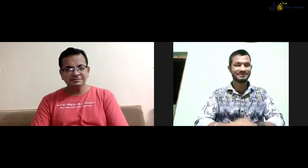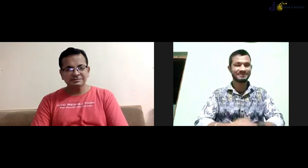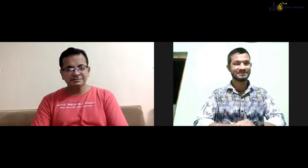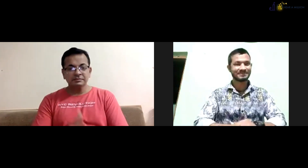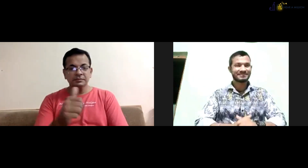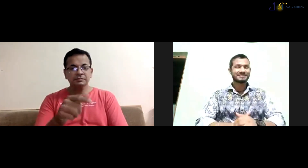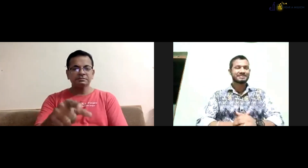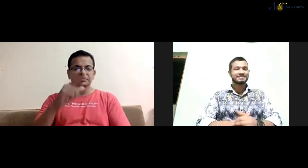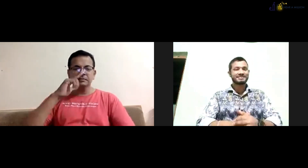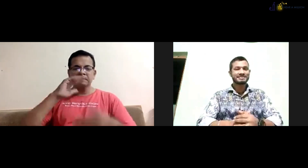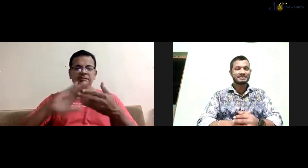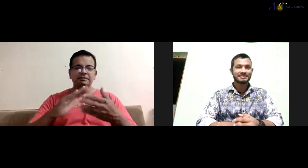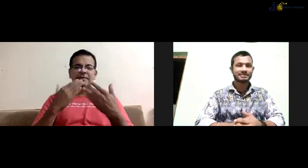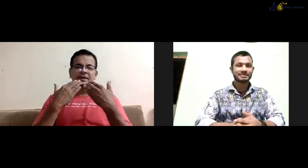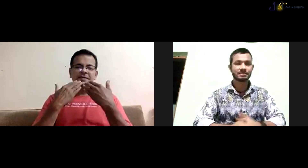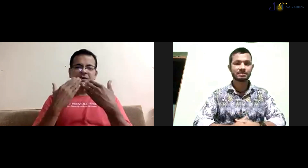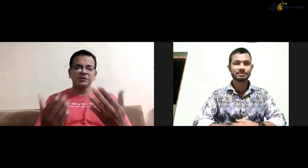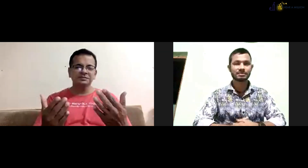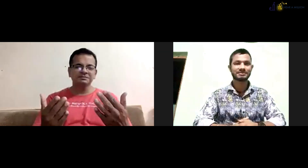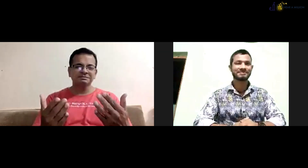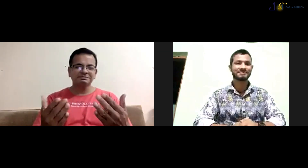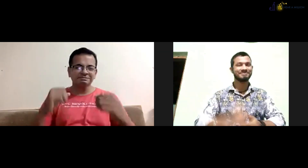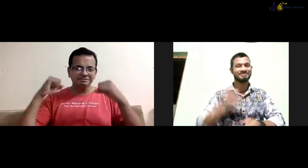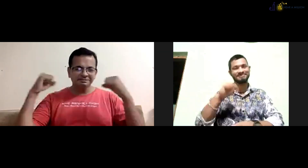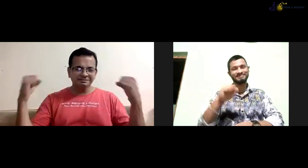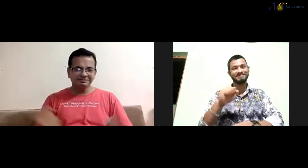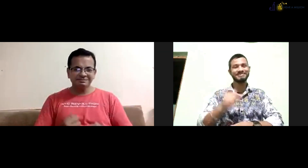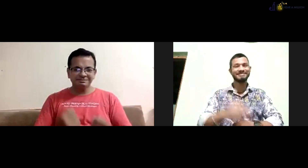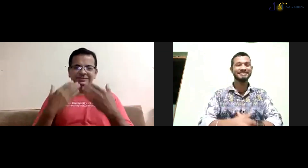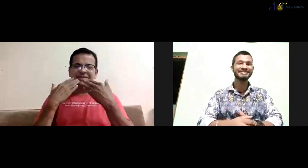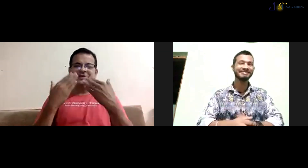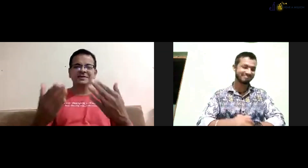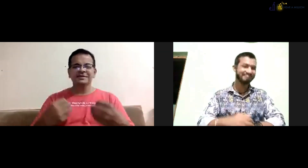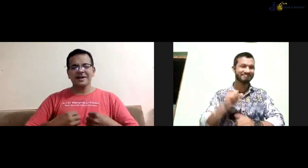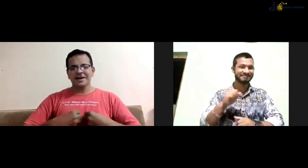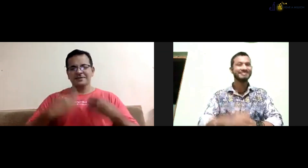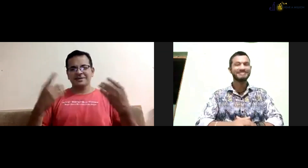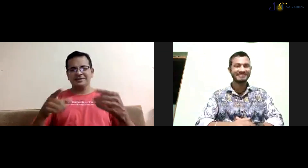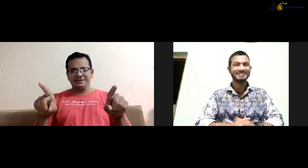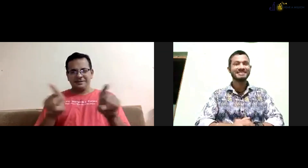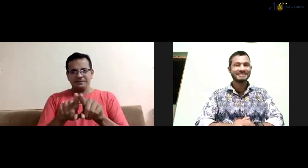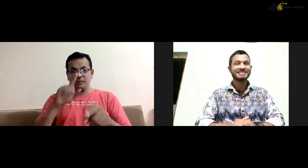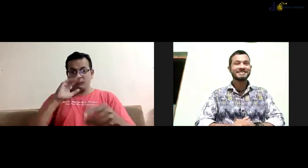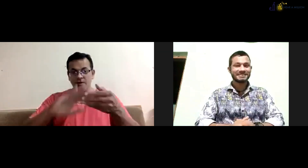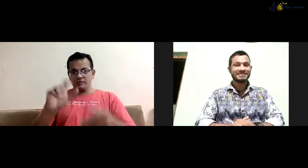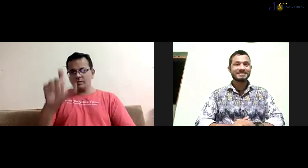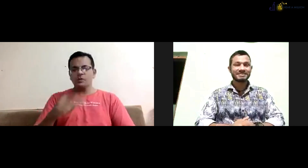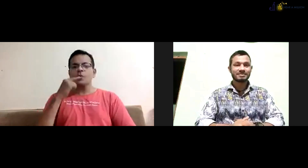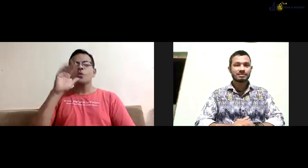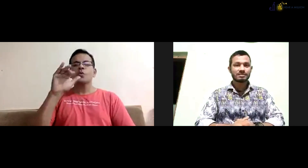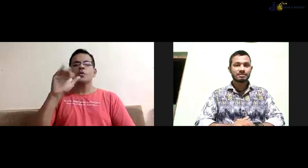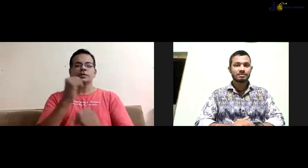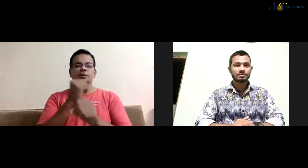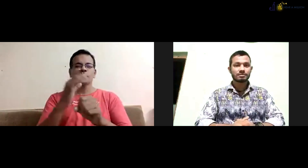us, but that's the thing we have faced. We would like to thank your wife for being so hard